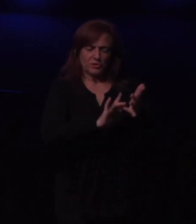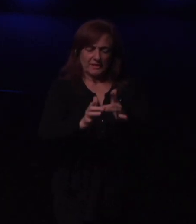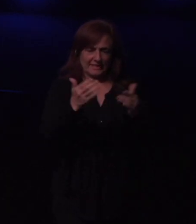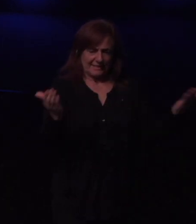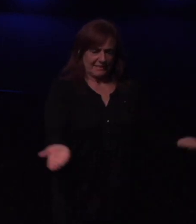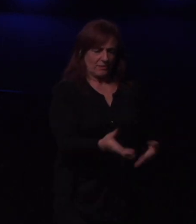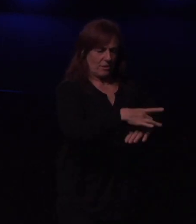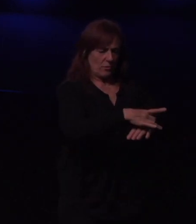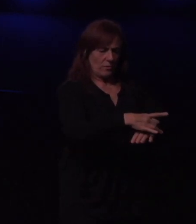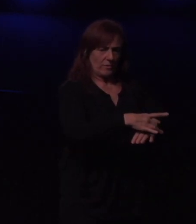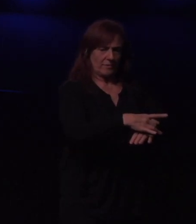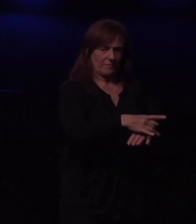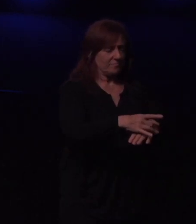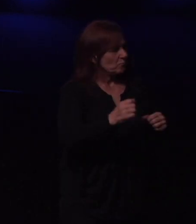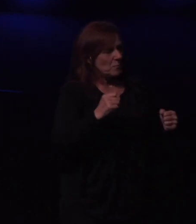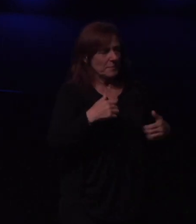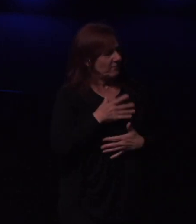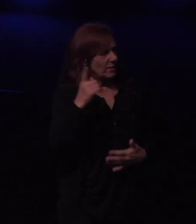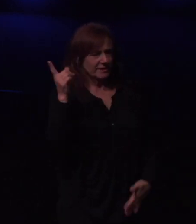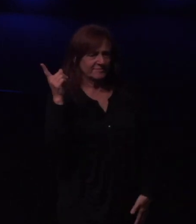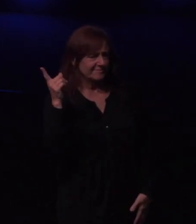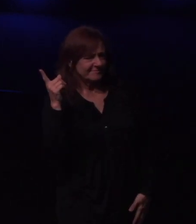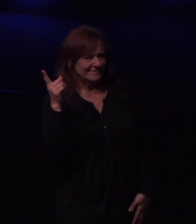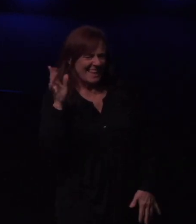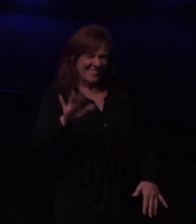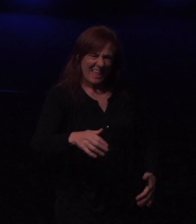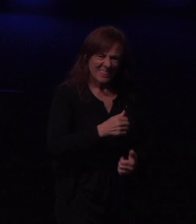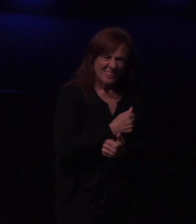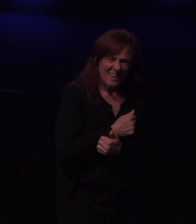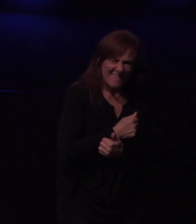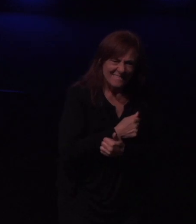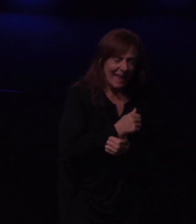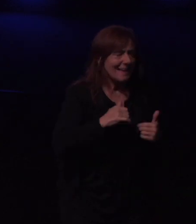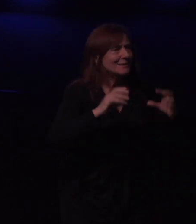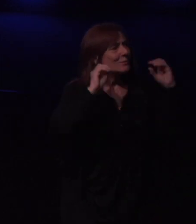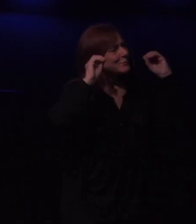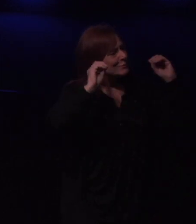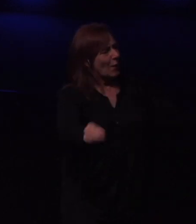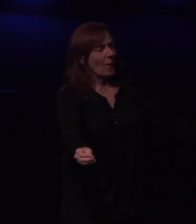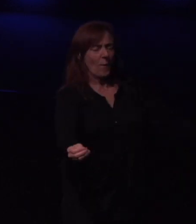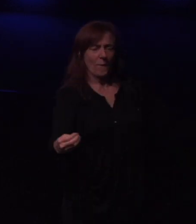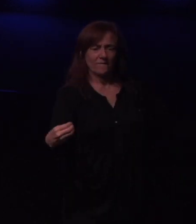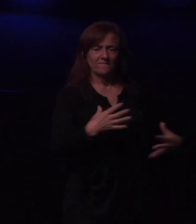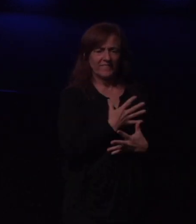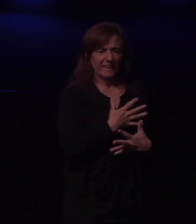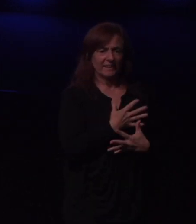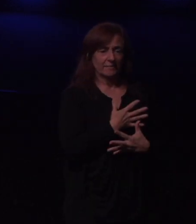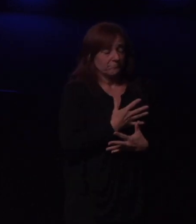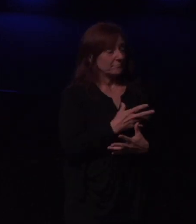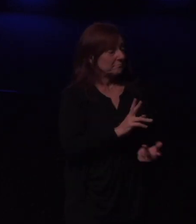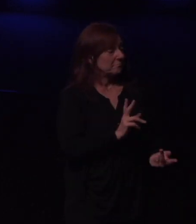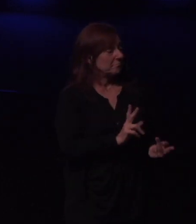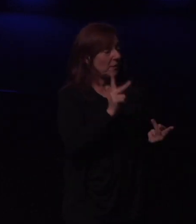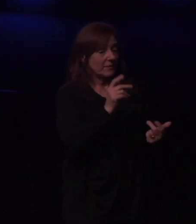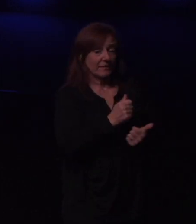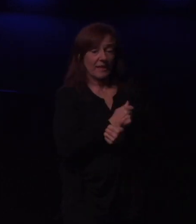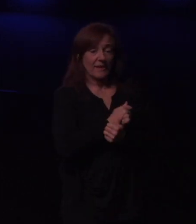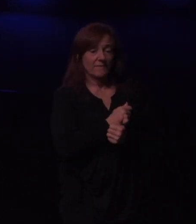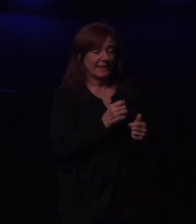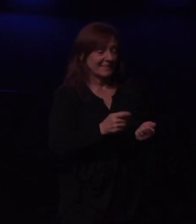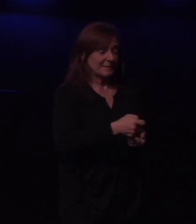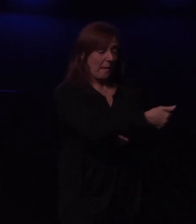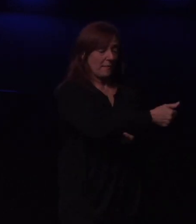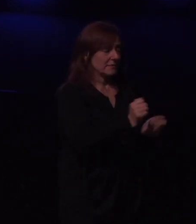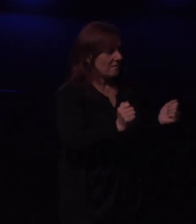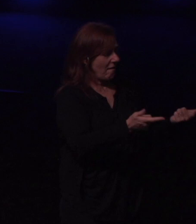world. Such love has no fear, because perfect love expels